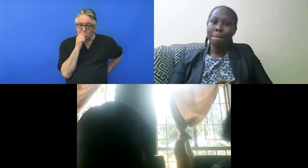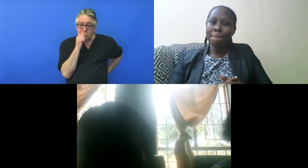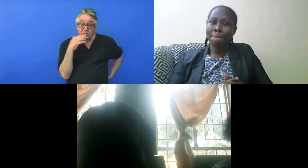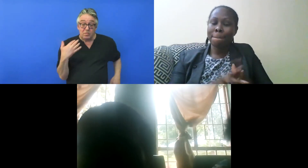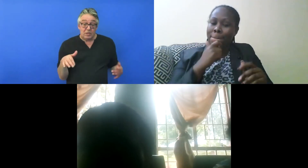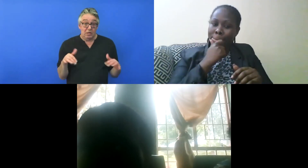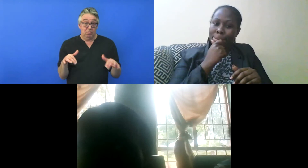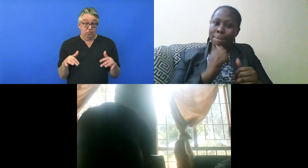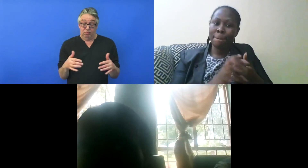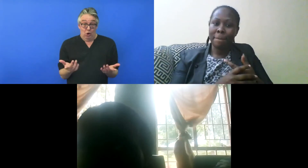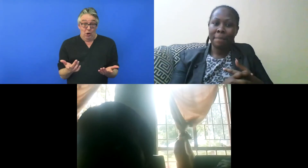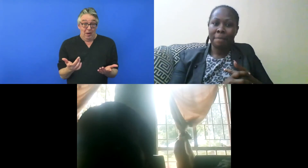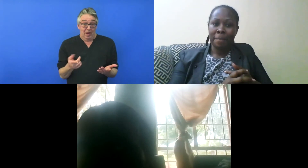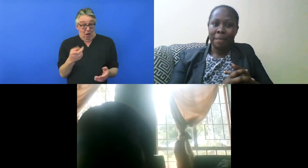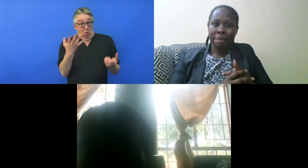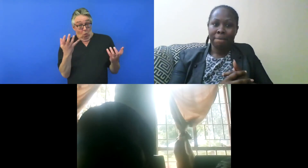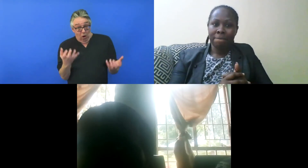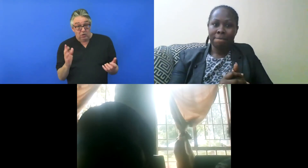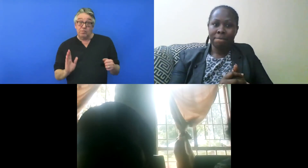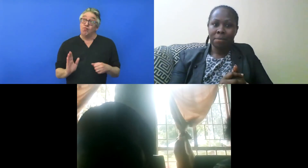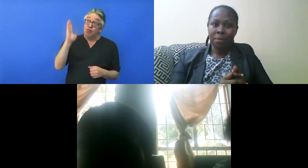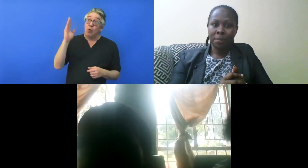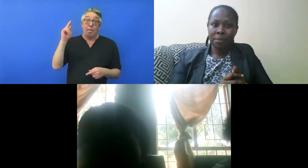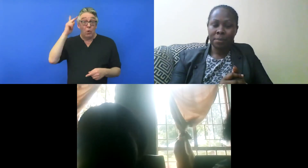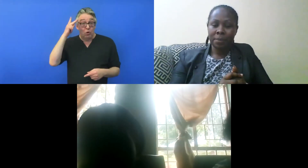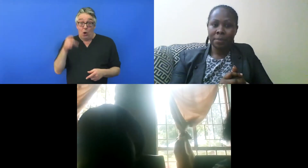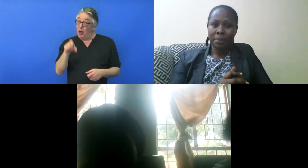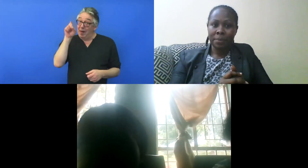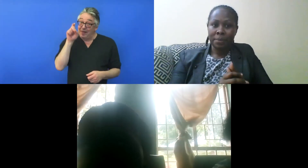so that youth with disabilities can participate in politics? Kindly.